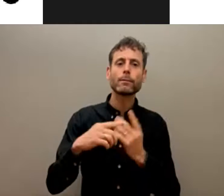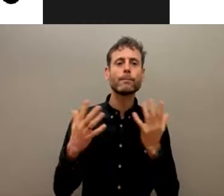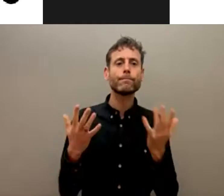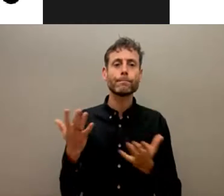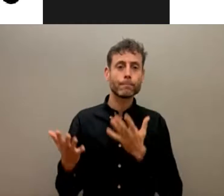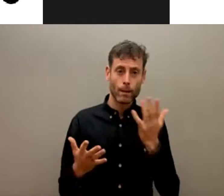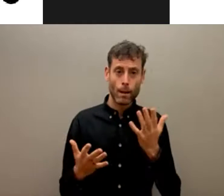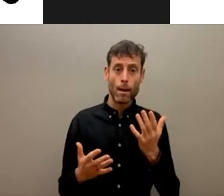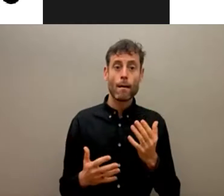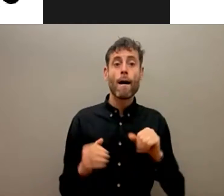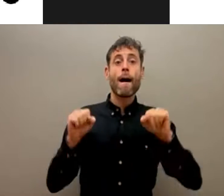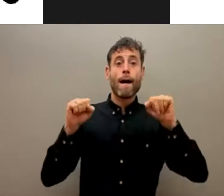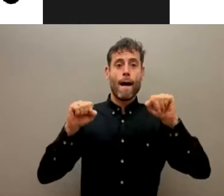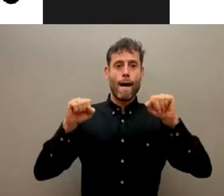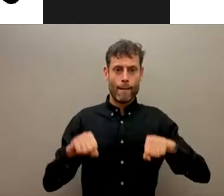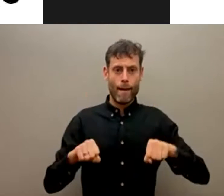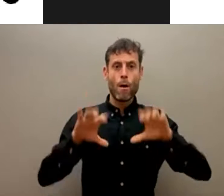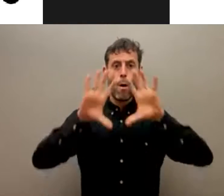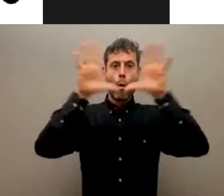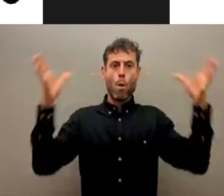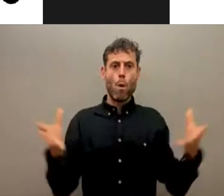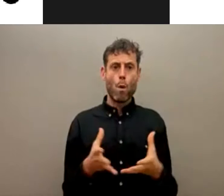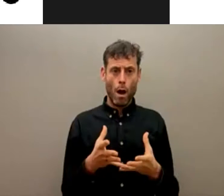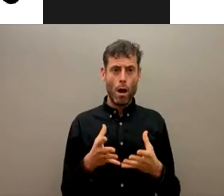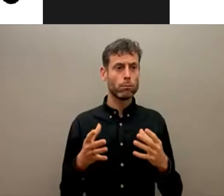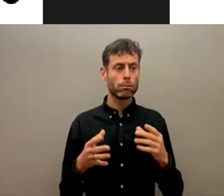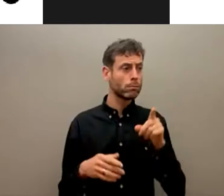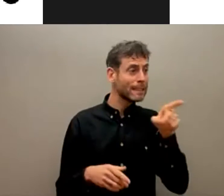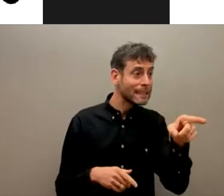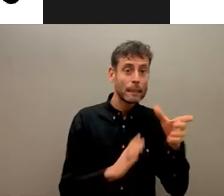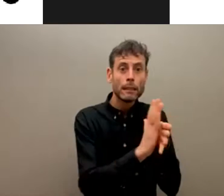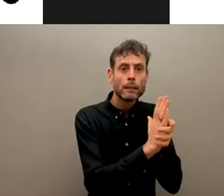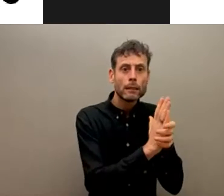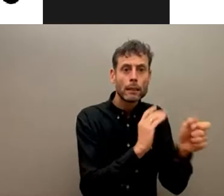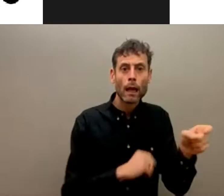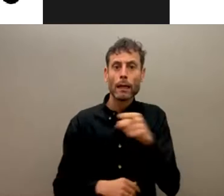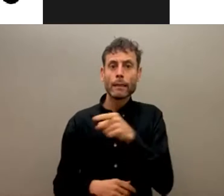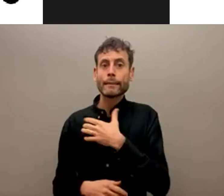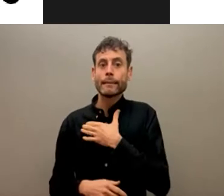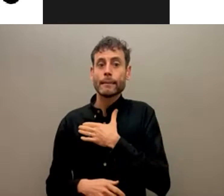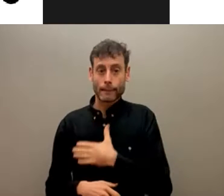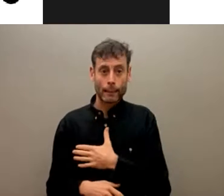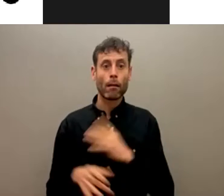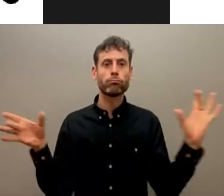network internationally quite effectively. But I think in terms of